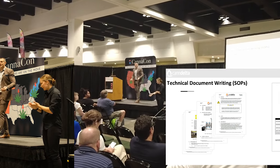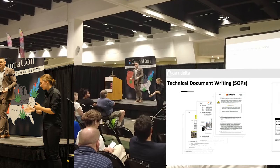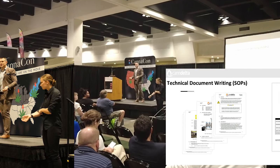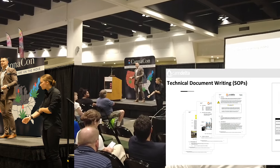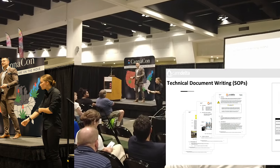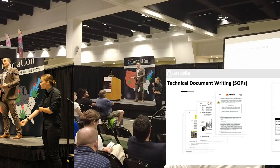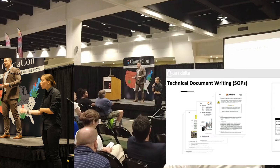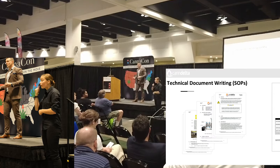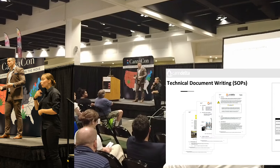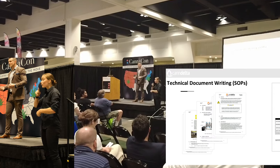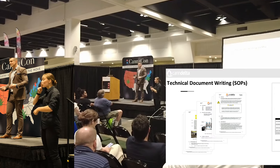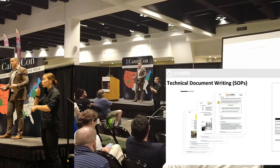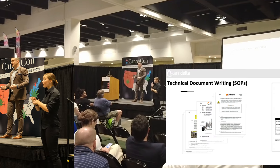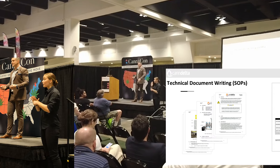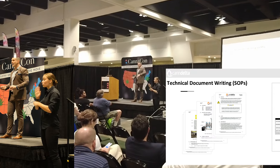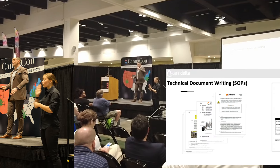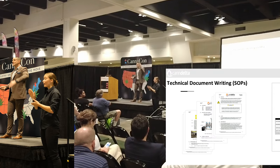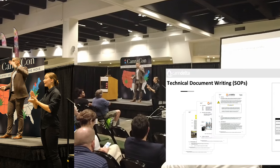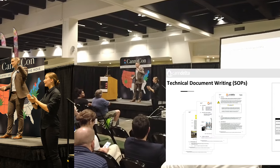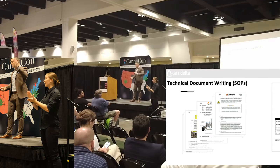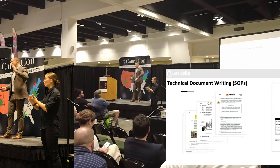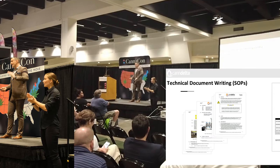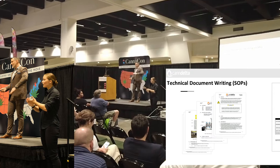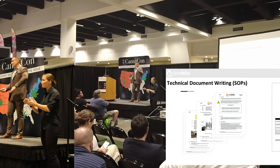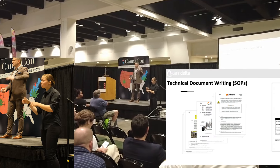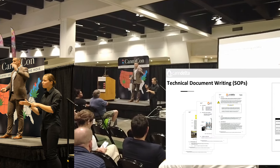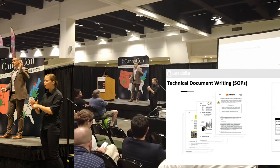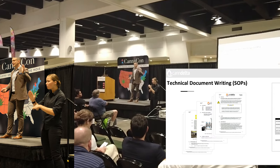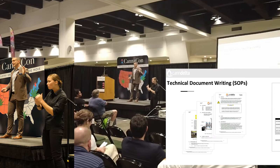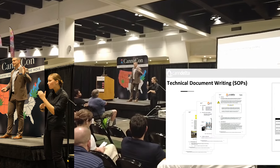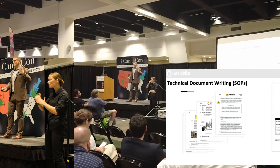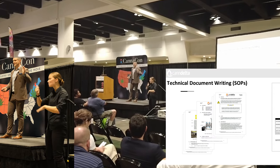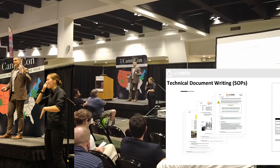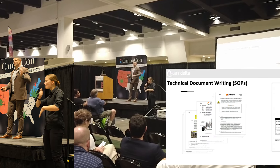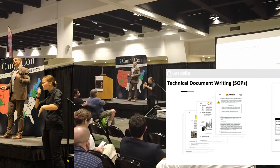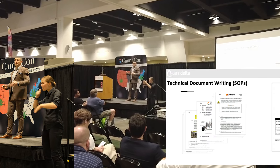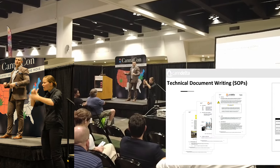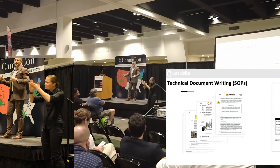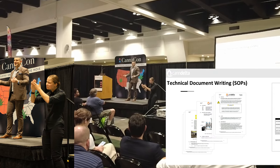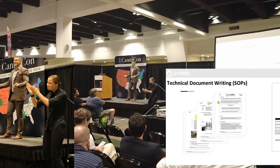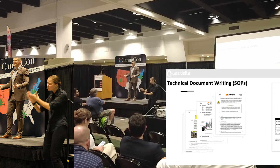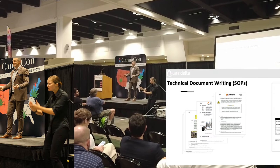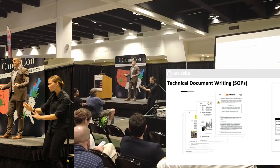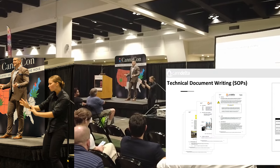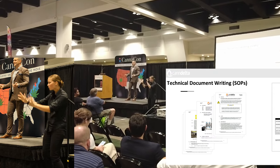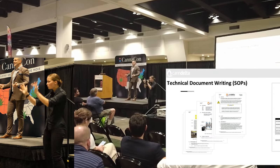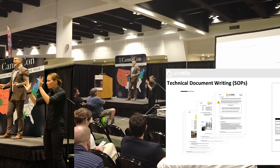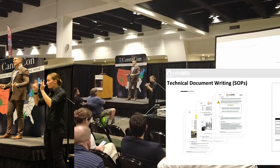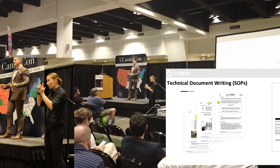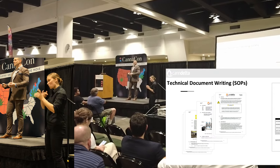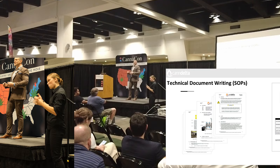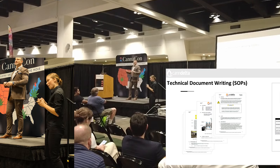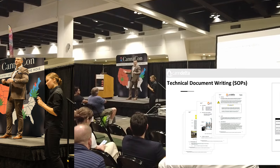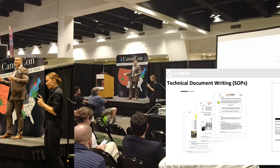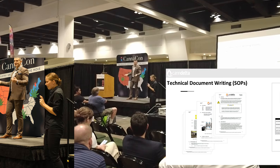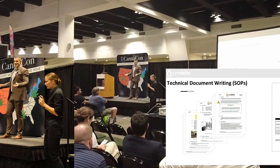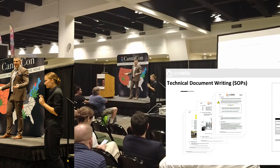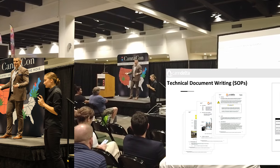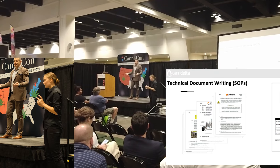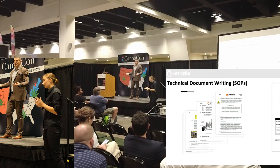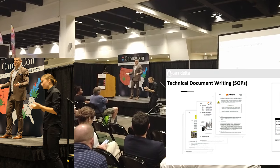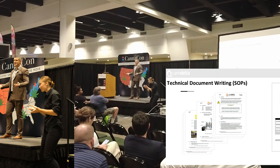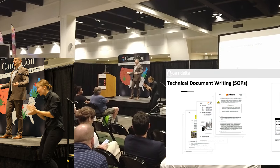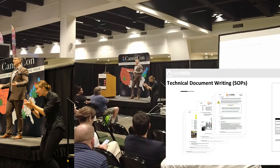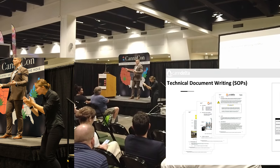if we say we're going to clean our grow room facilities top and down every single day because we want that license, and that's a completely